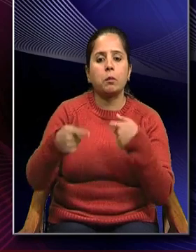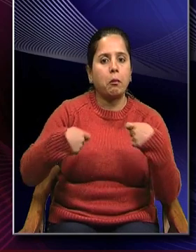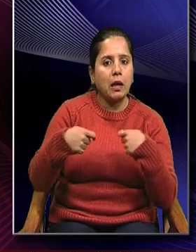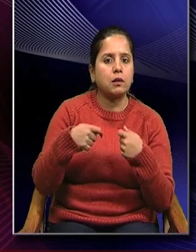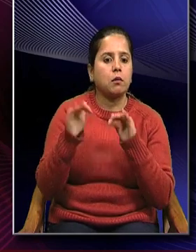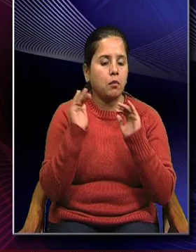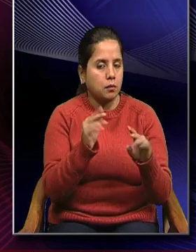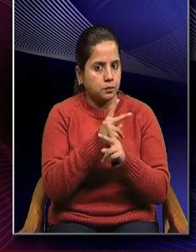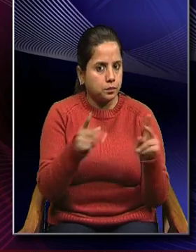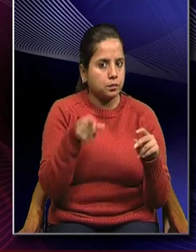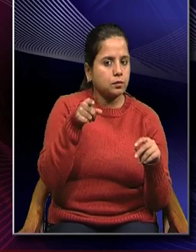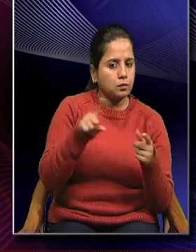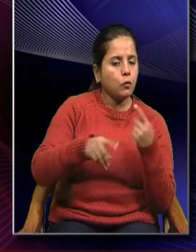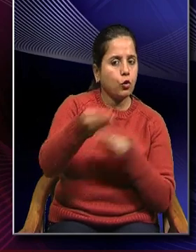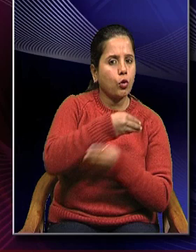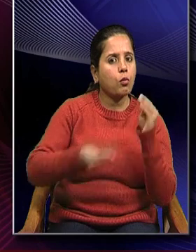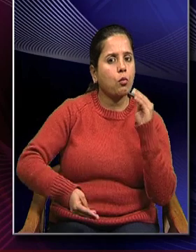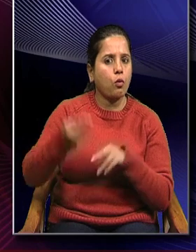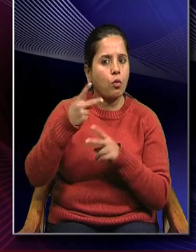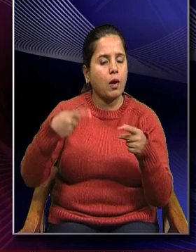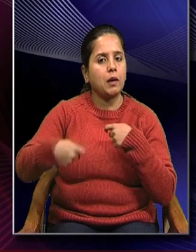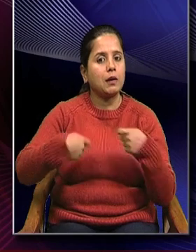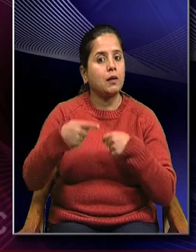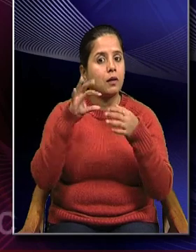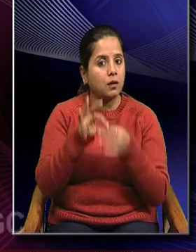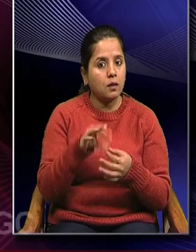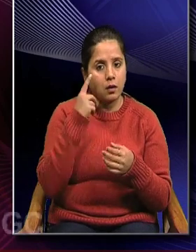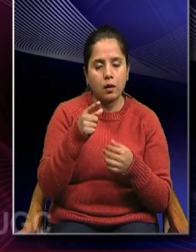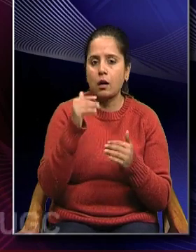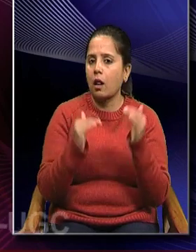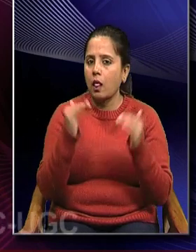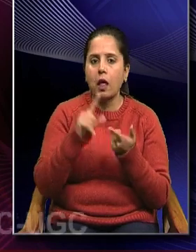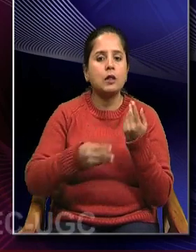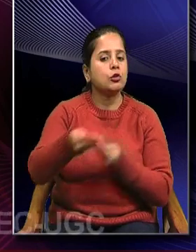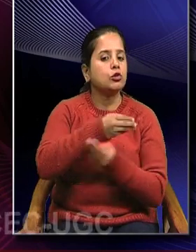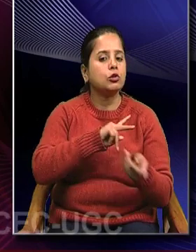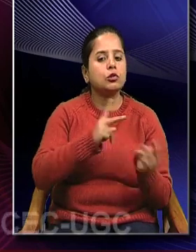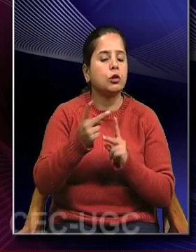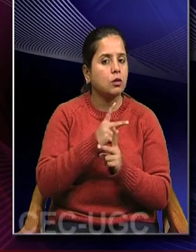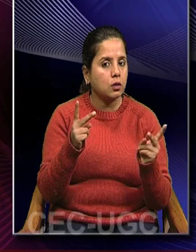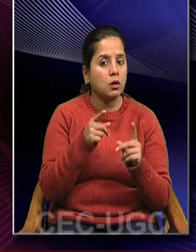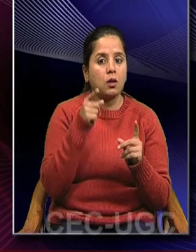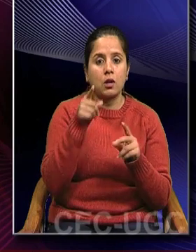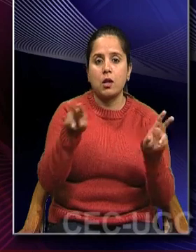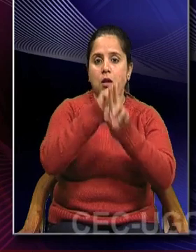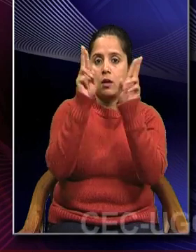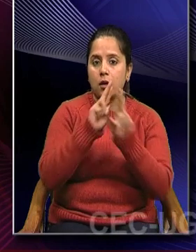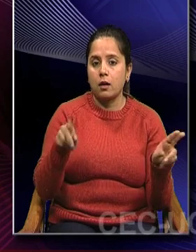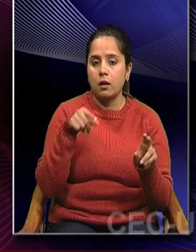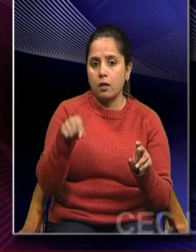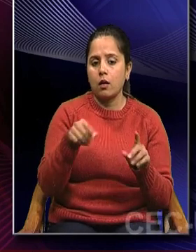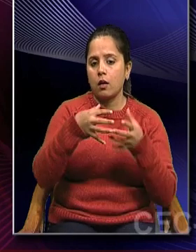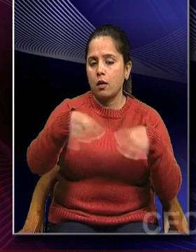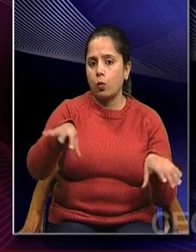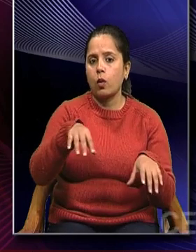economic surplus was appropriated through the trade based on unequal exchange. And this international division